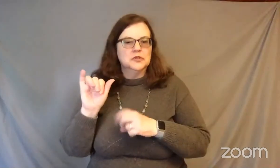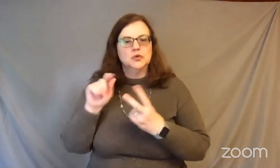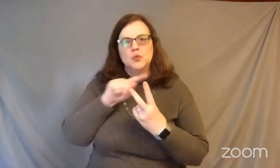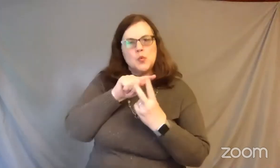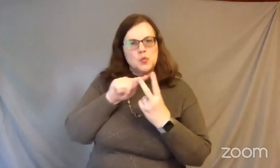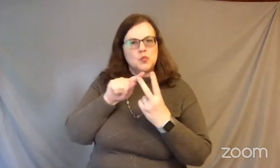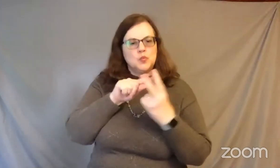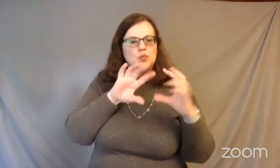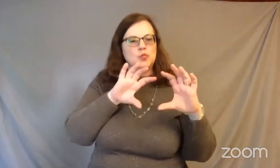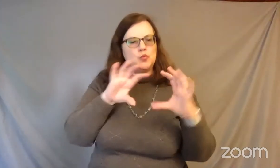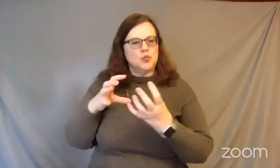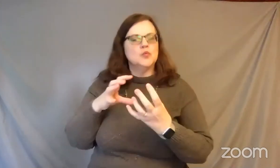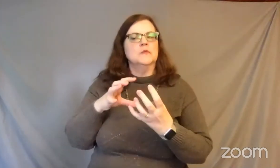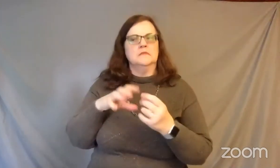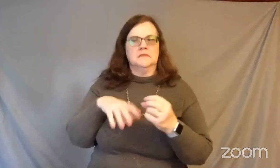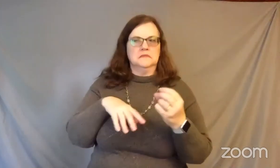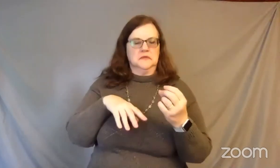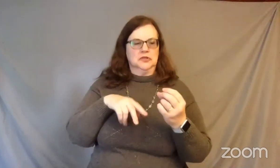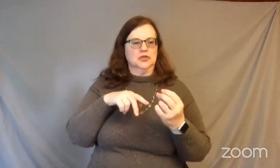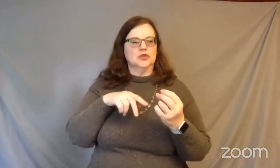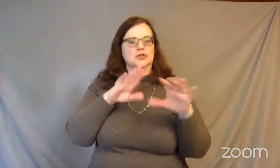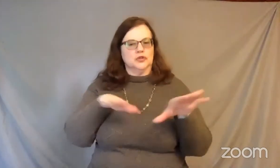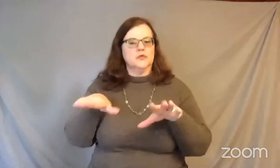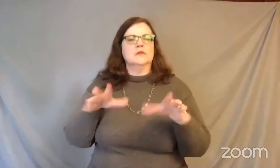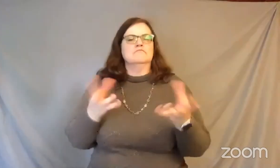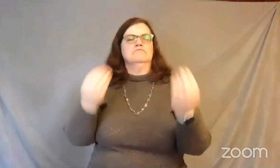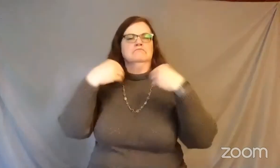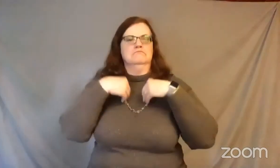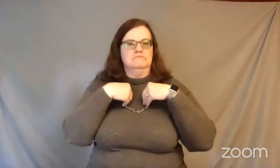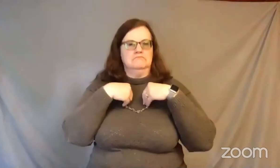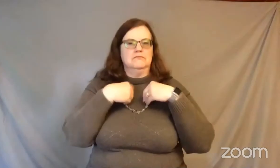so they are able to access the spoken language of